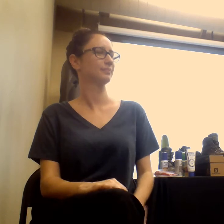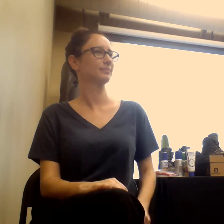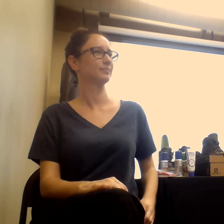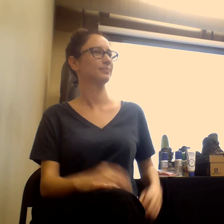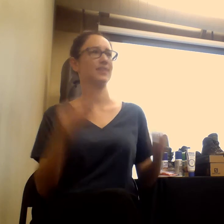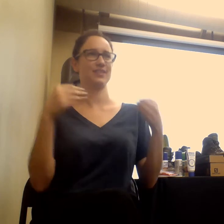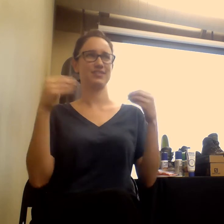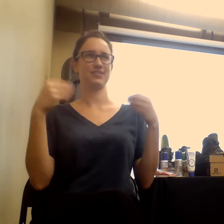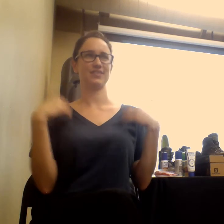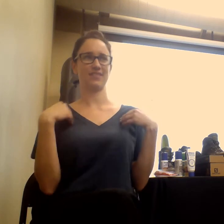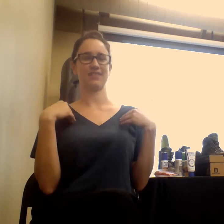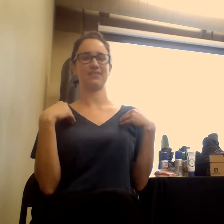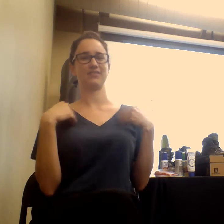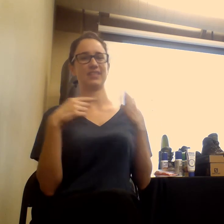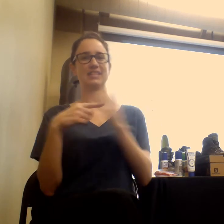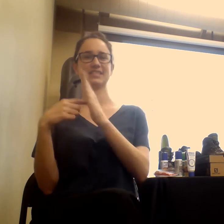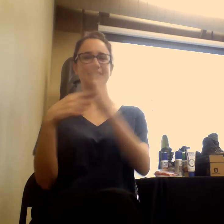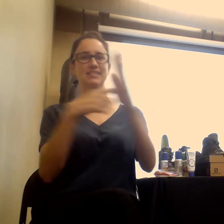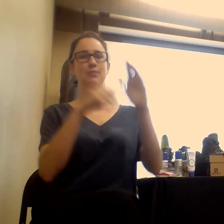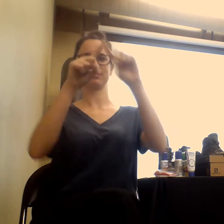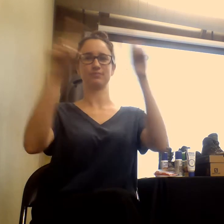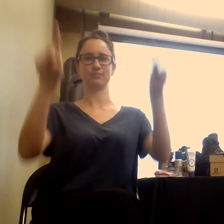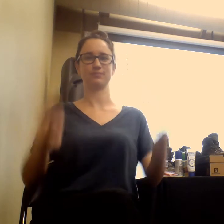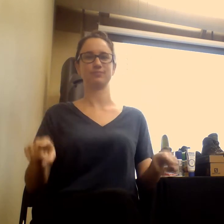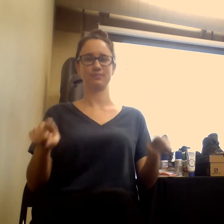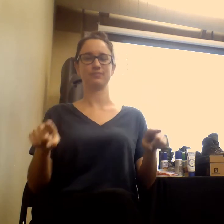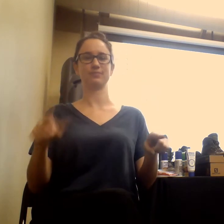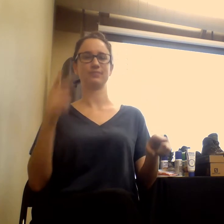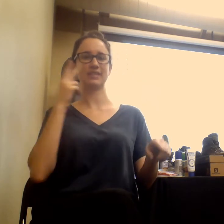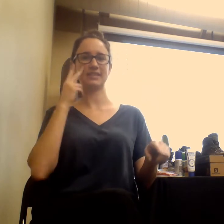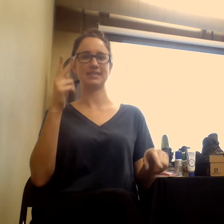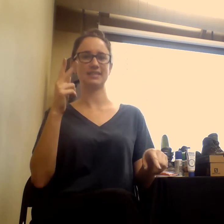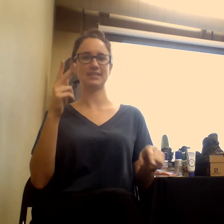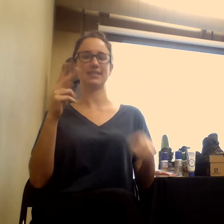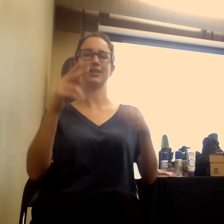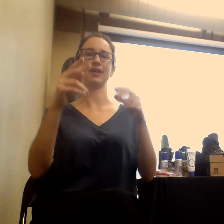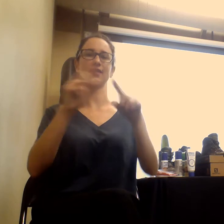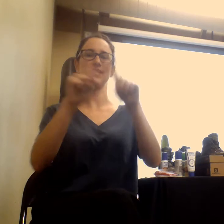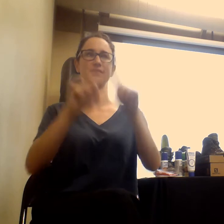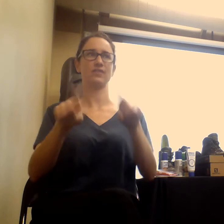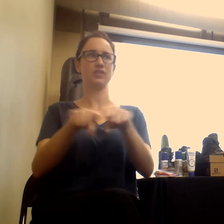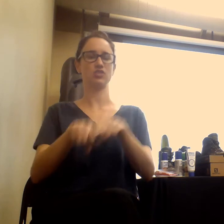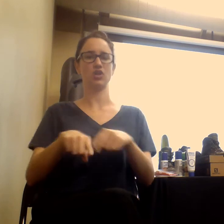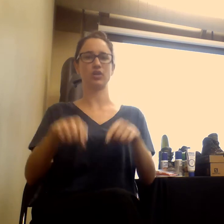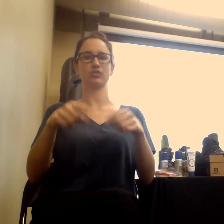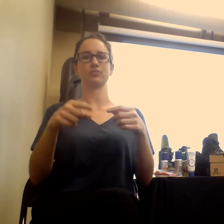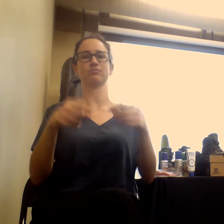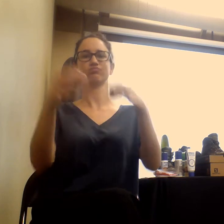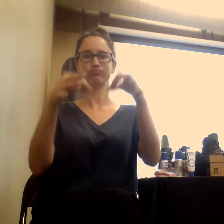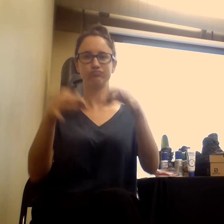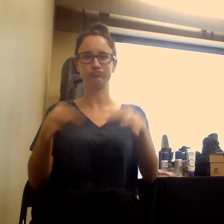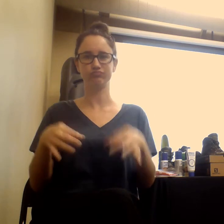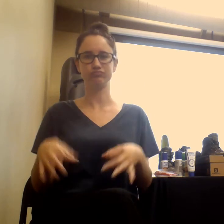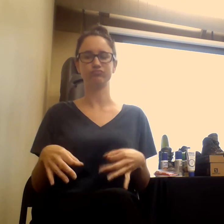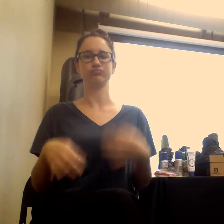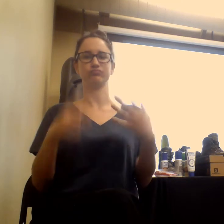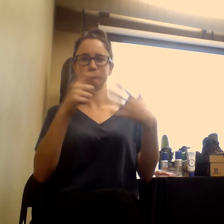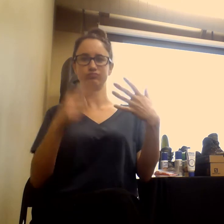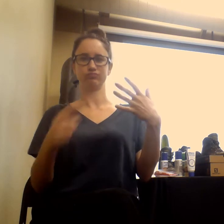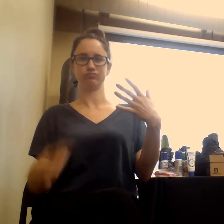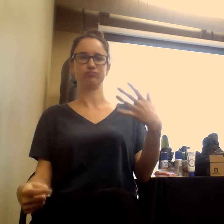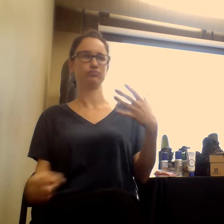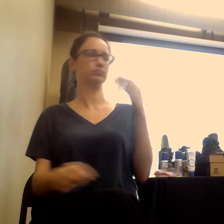out. It's pretty informational little display. So these are pretty thin for hiking. Here